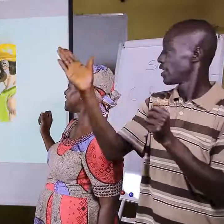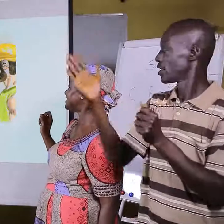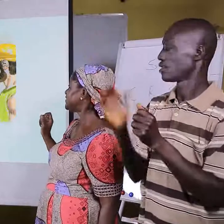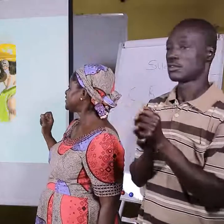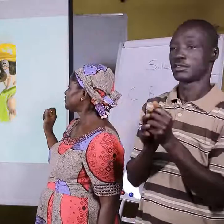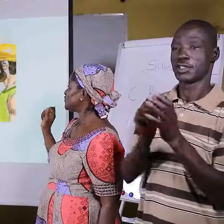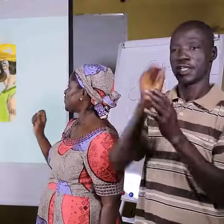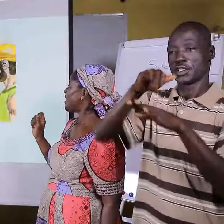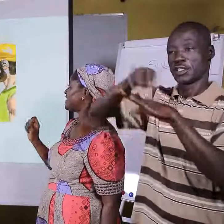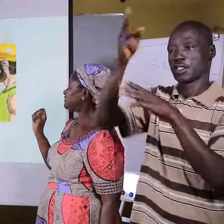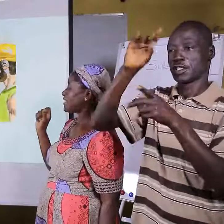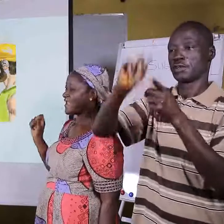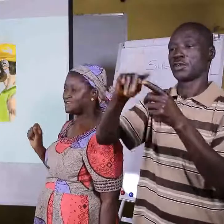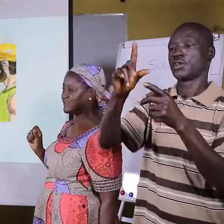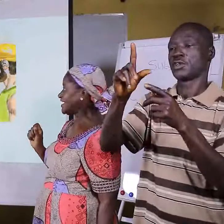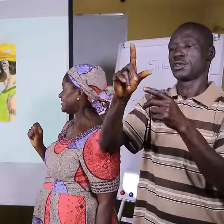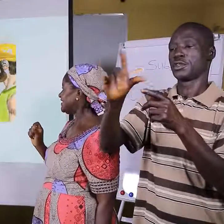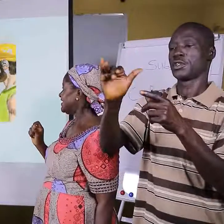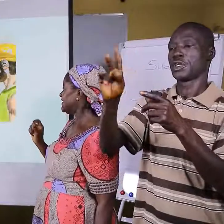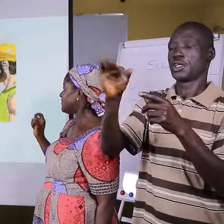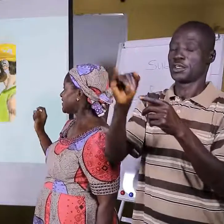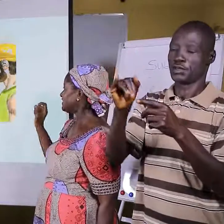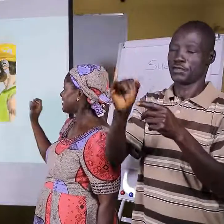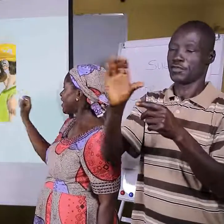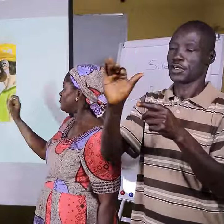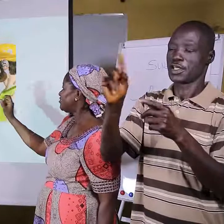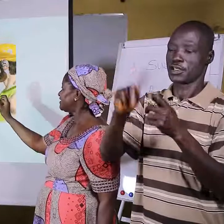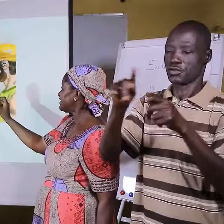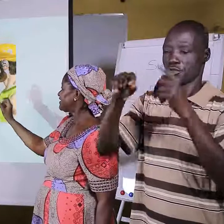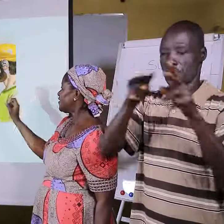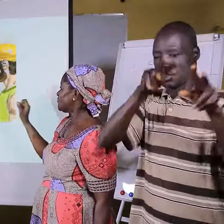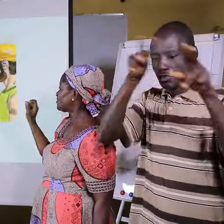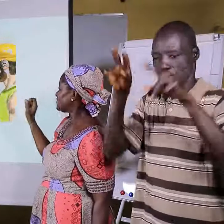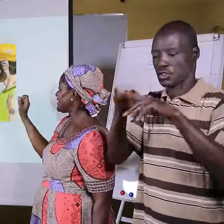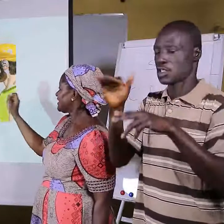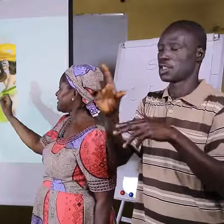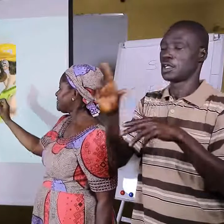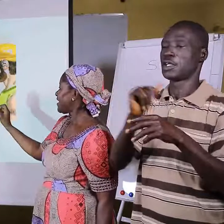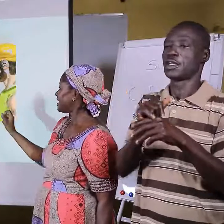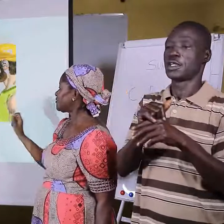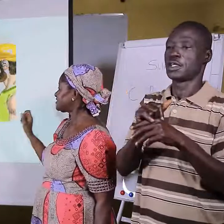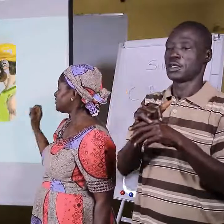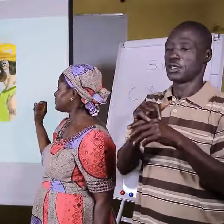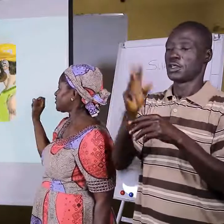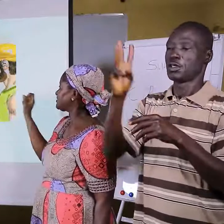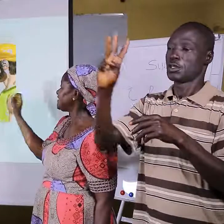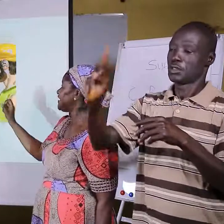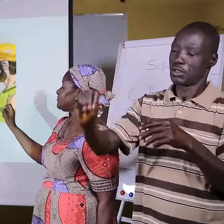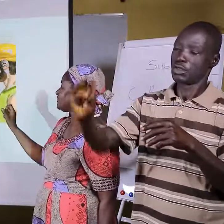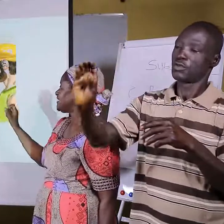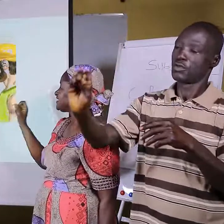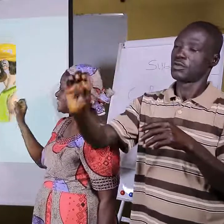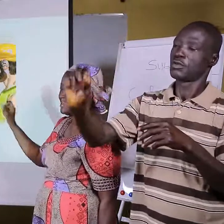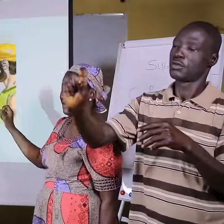Canaan to go and spy out the land. Now you can see how Moses was looking at them and was instructing